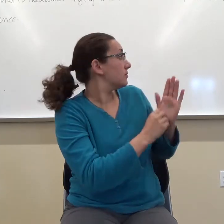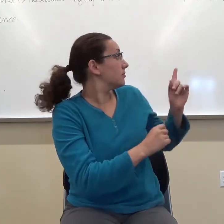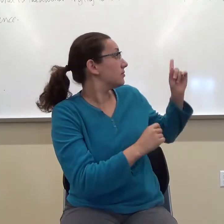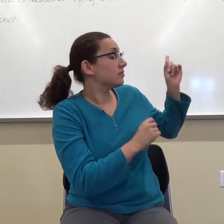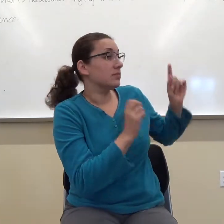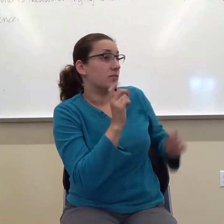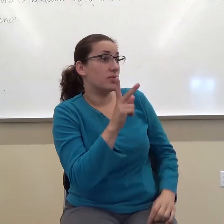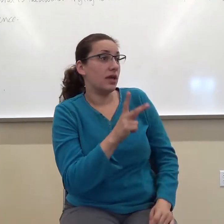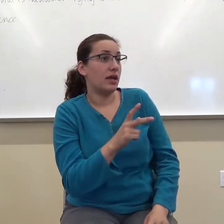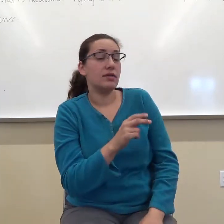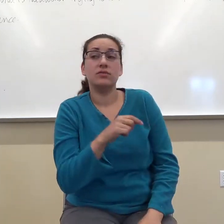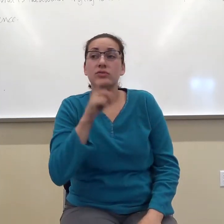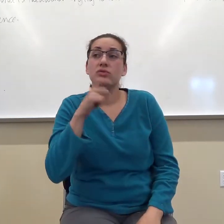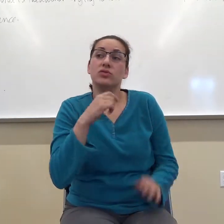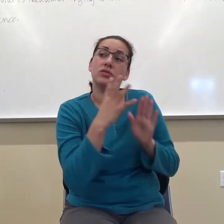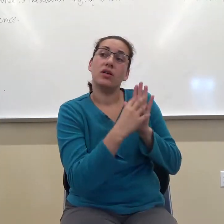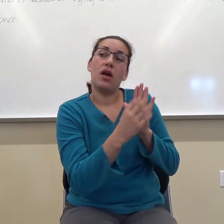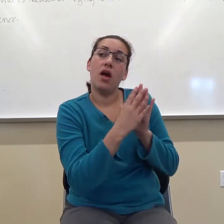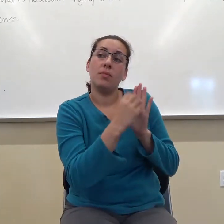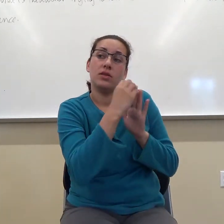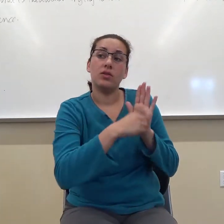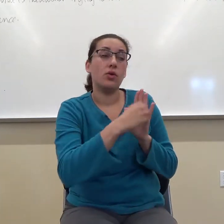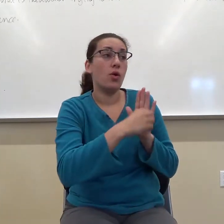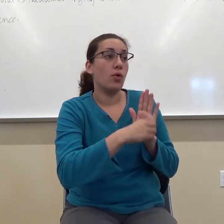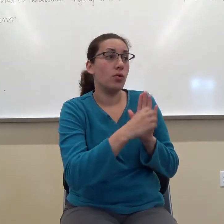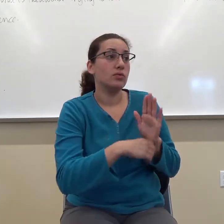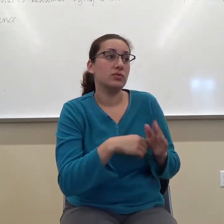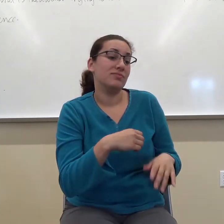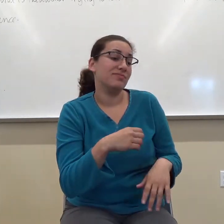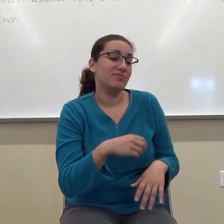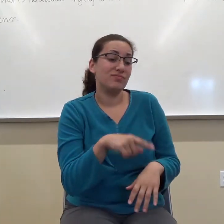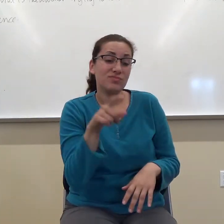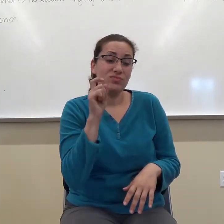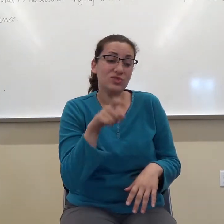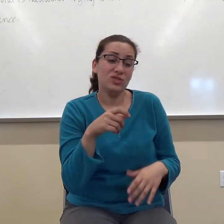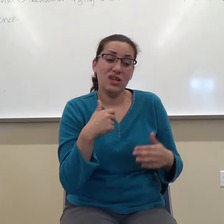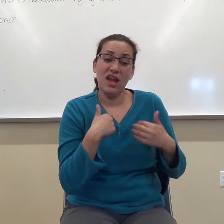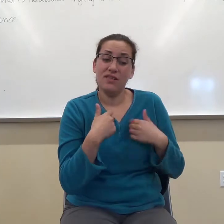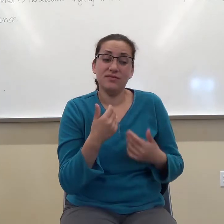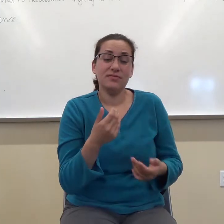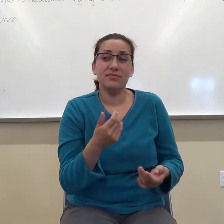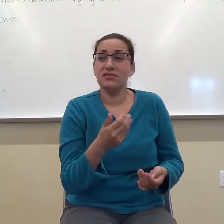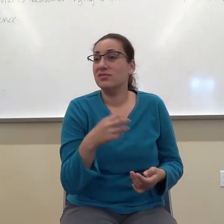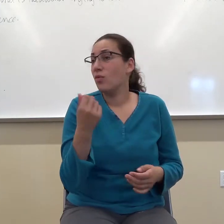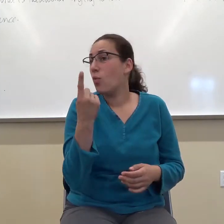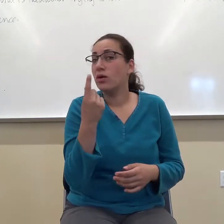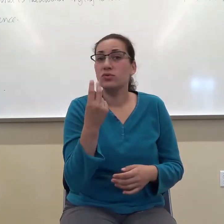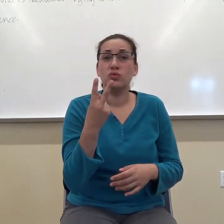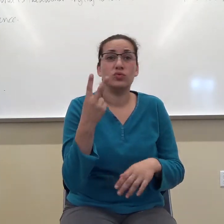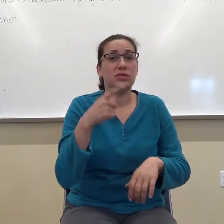your notes in some form at least once, if not several times, because I've had it up here